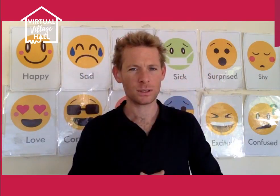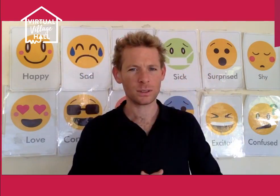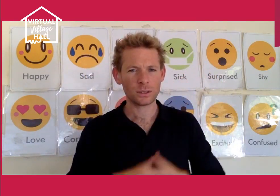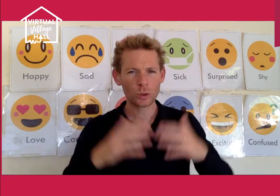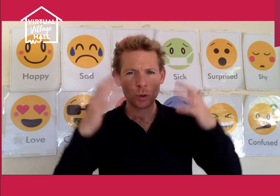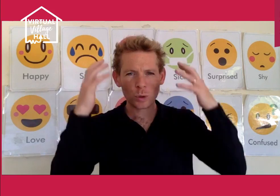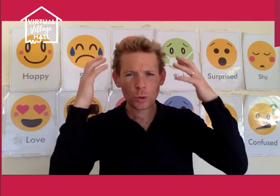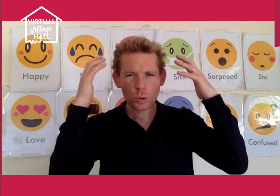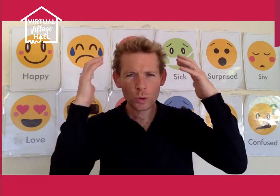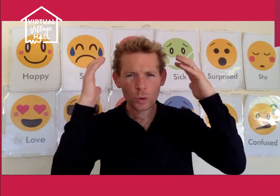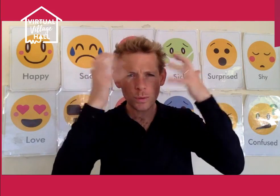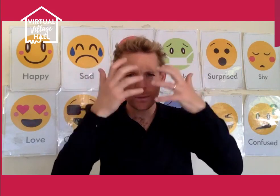Confused.